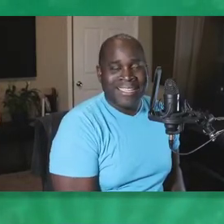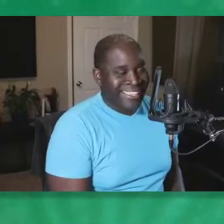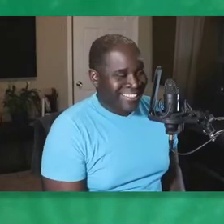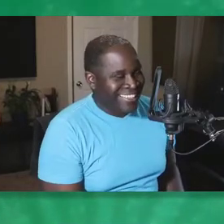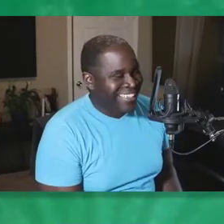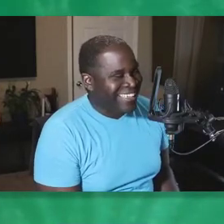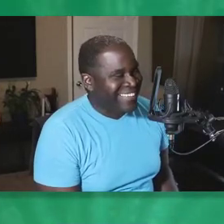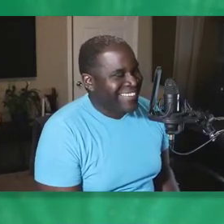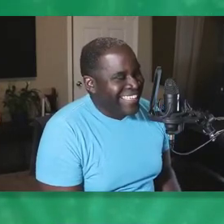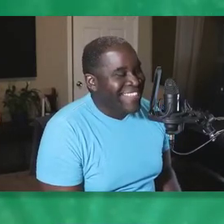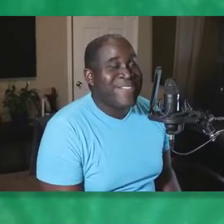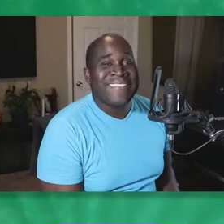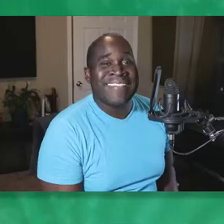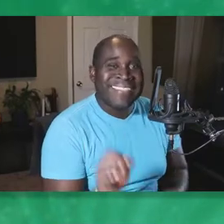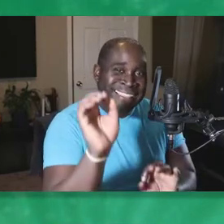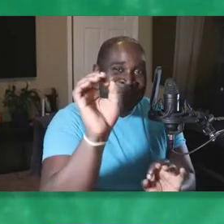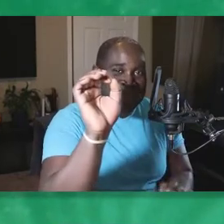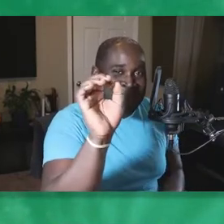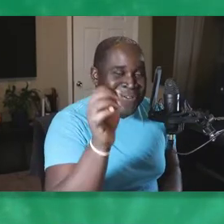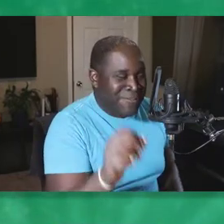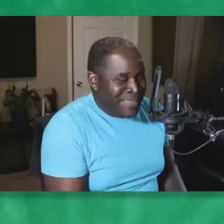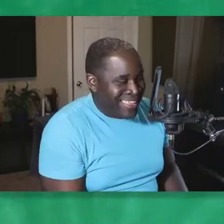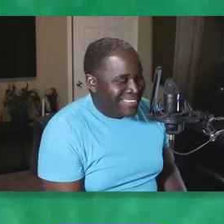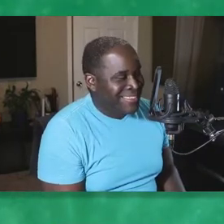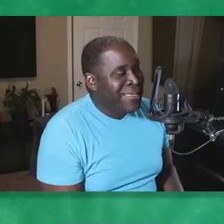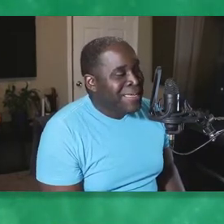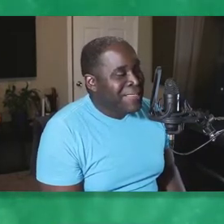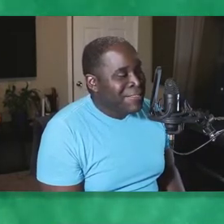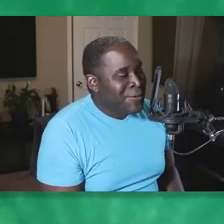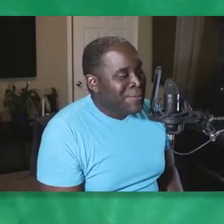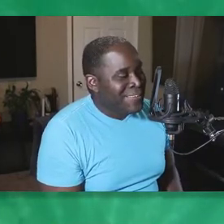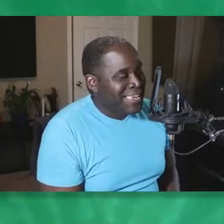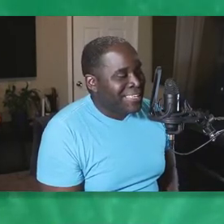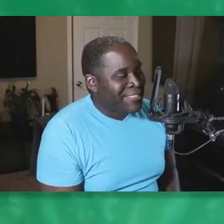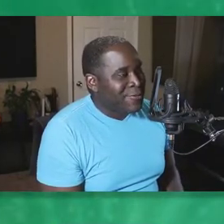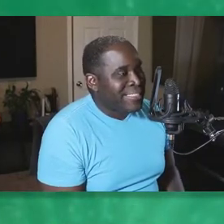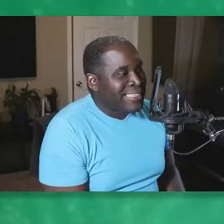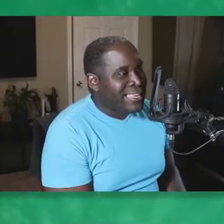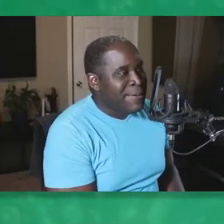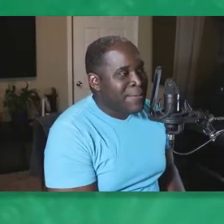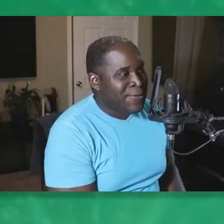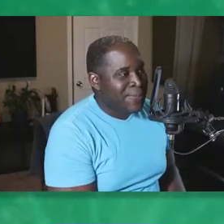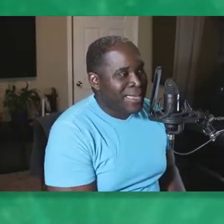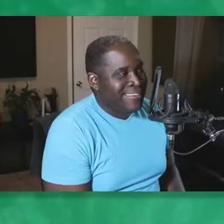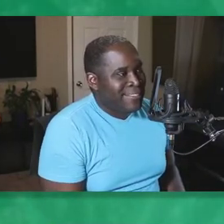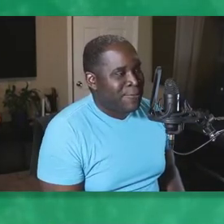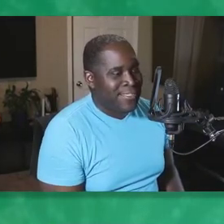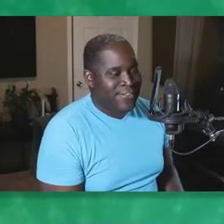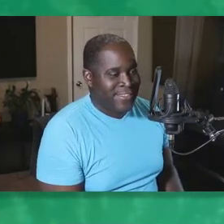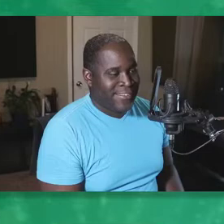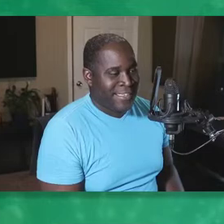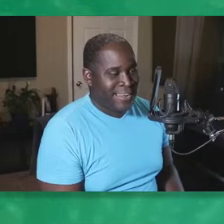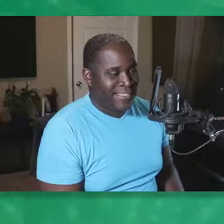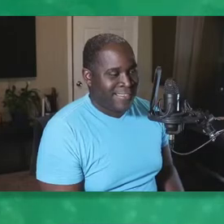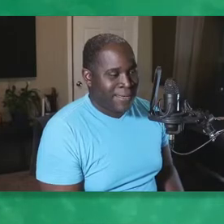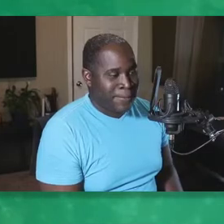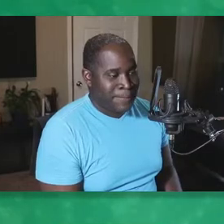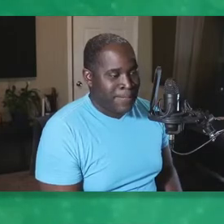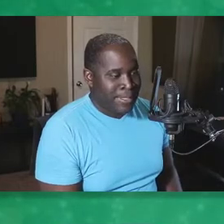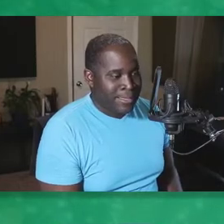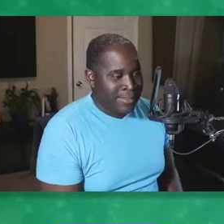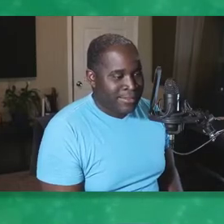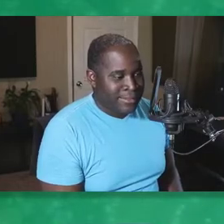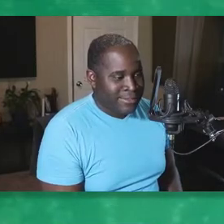Servant. It's just a little bit more spice. That's all I'm saying. Like, there's a little bit more spice in the way that she's signing this